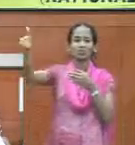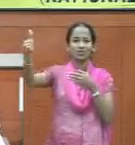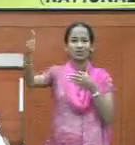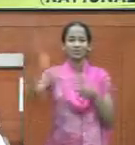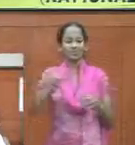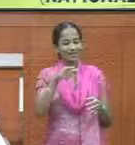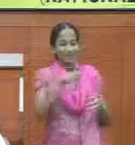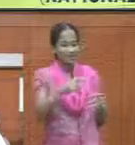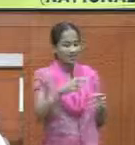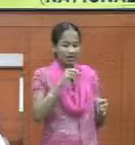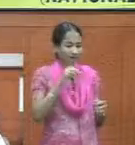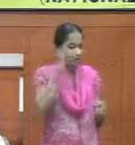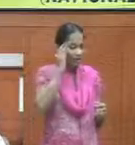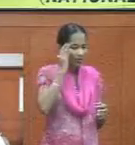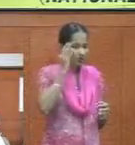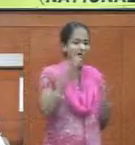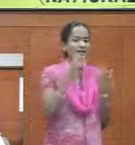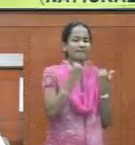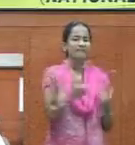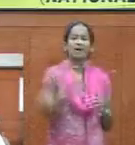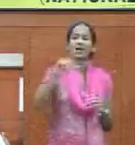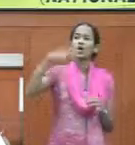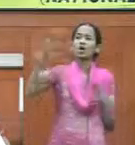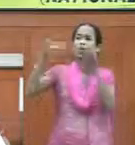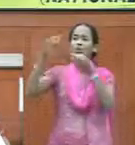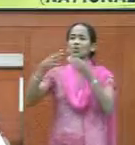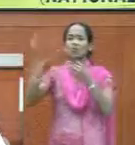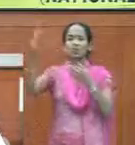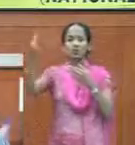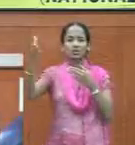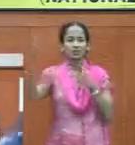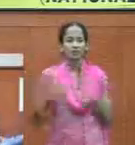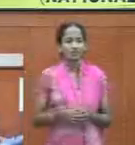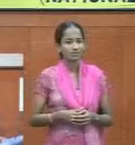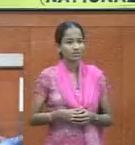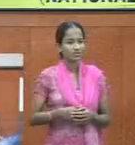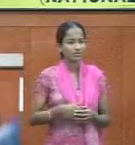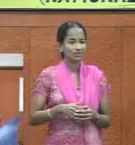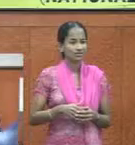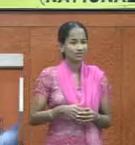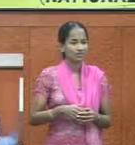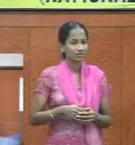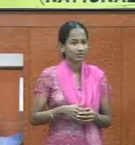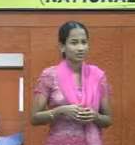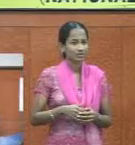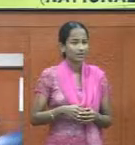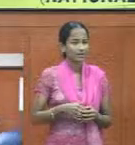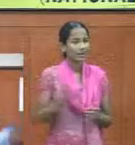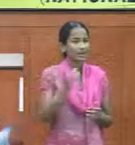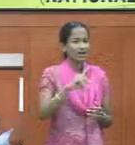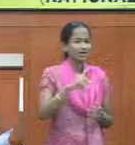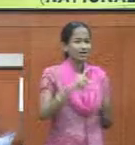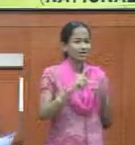to go to the disabilities commissioner by way of a complaint or a representation and then go to the High Court? That's one